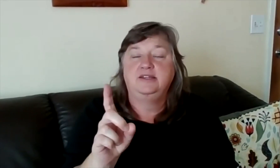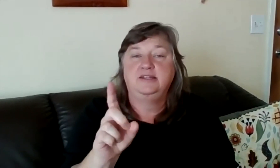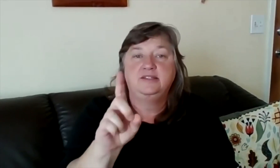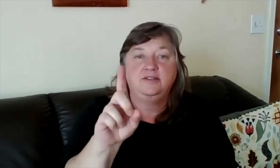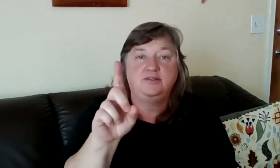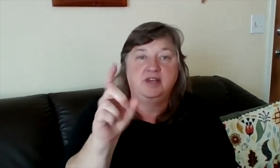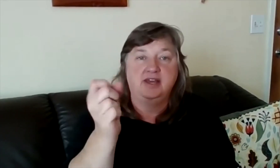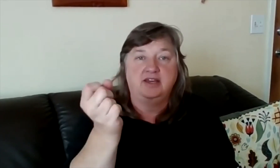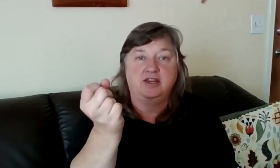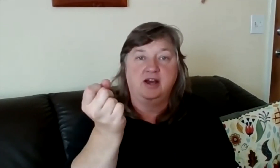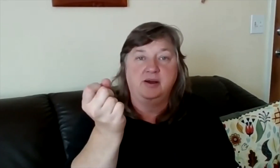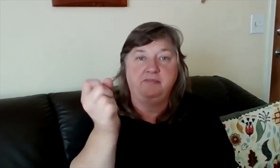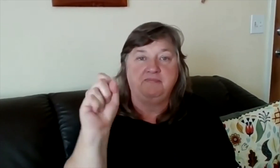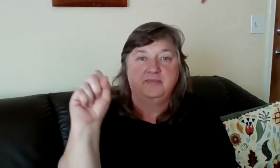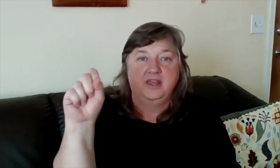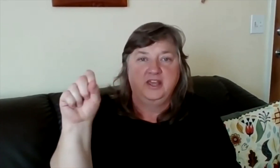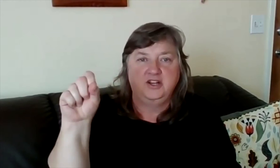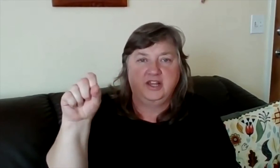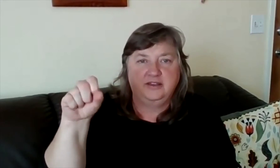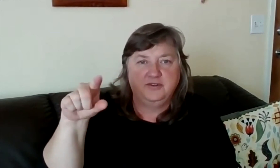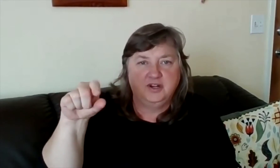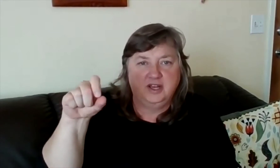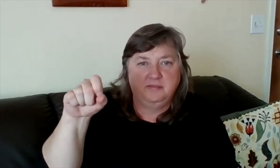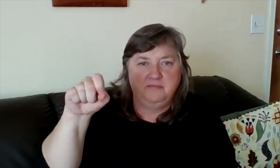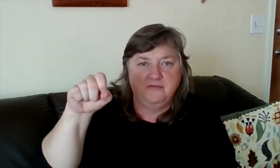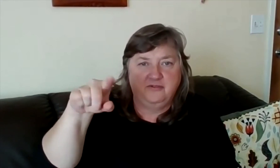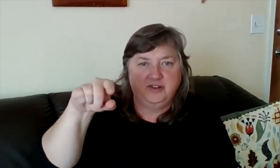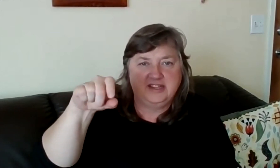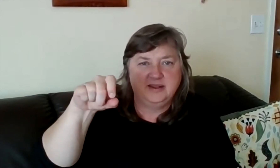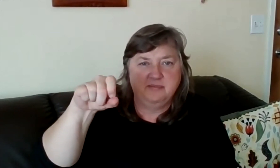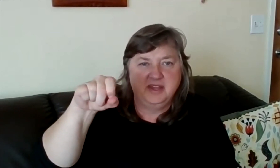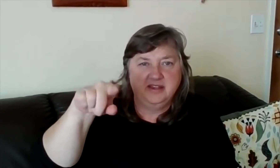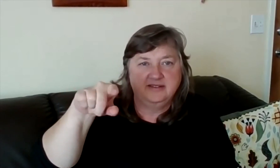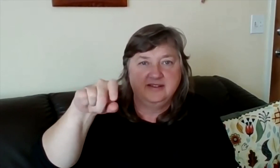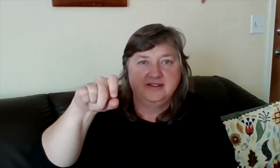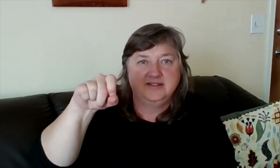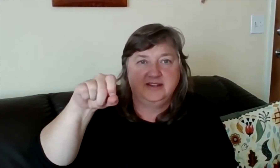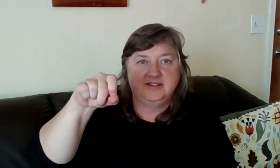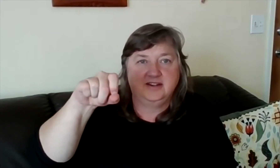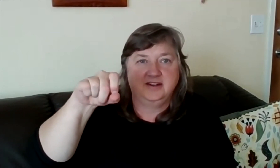is you take, you know, like if you're going to flick something, so you get your